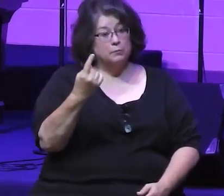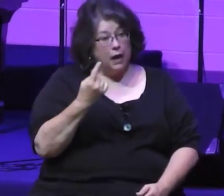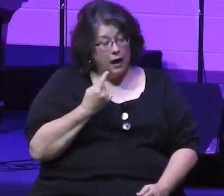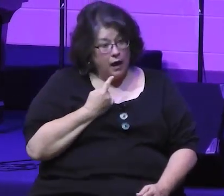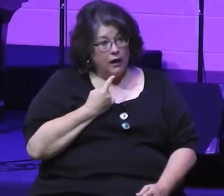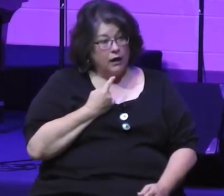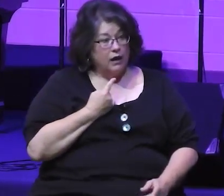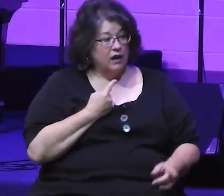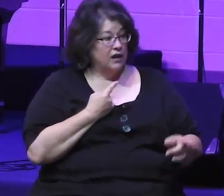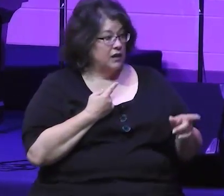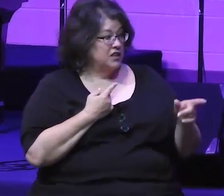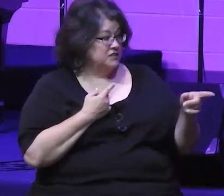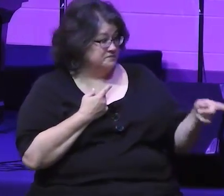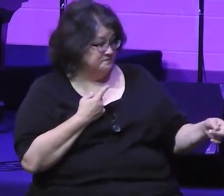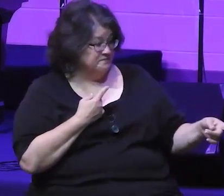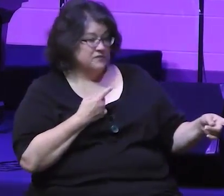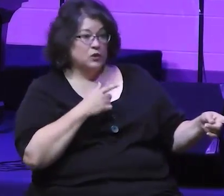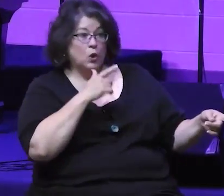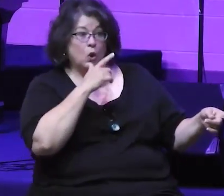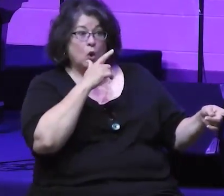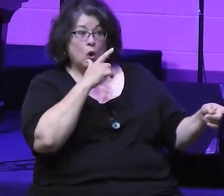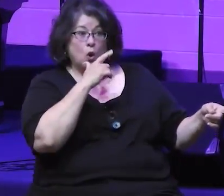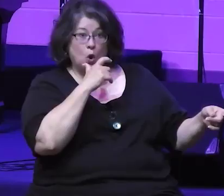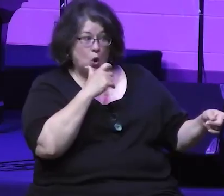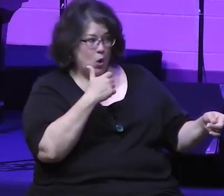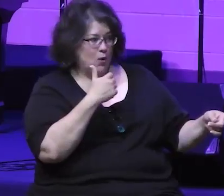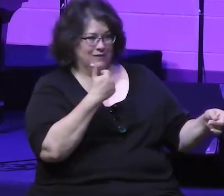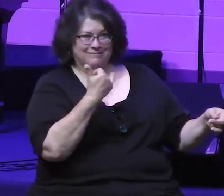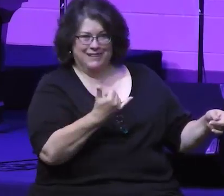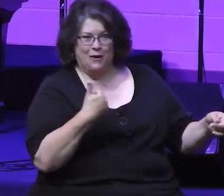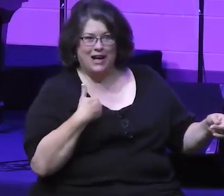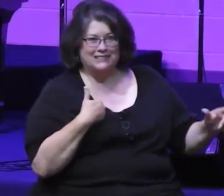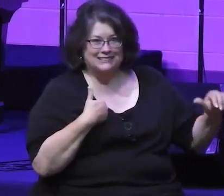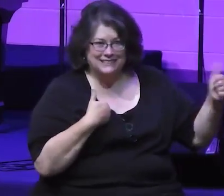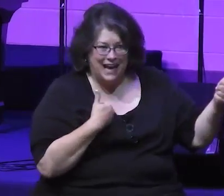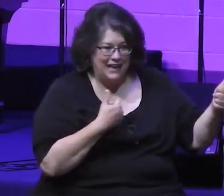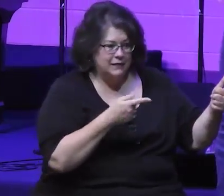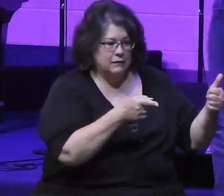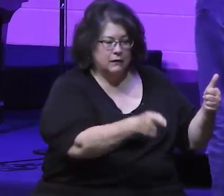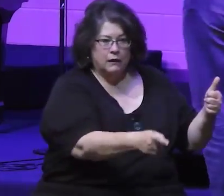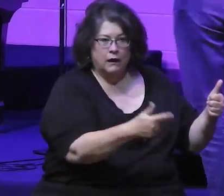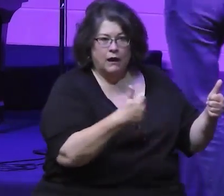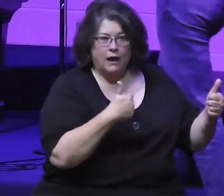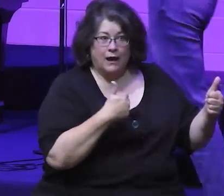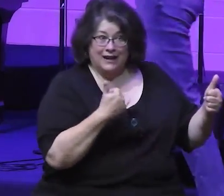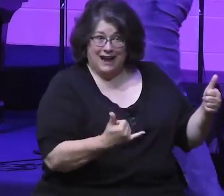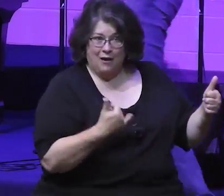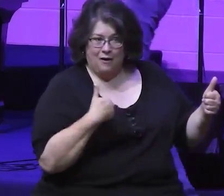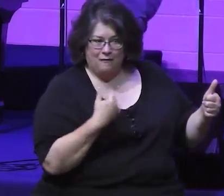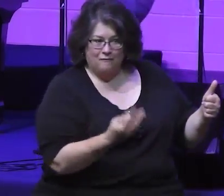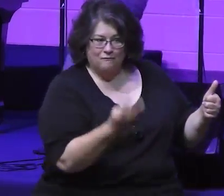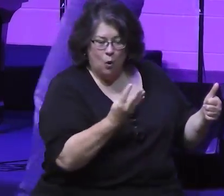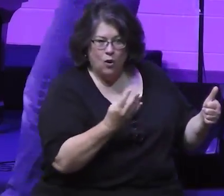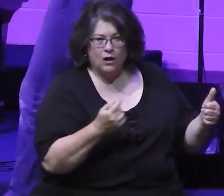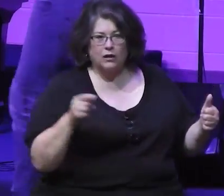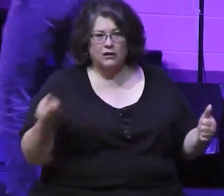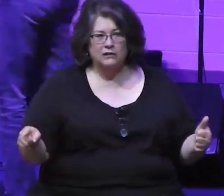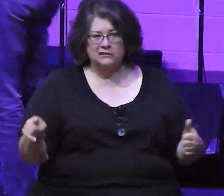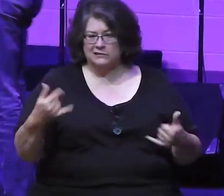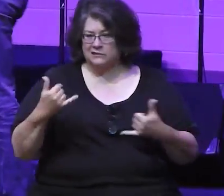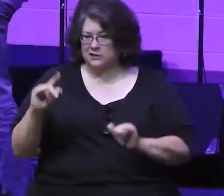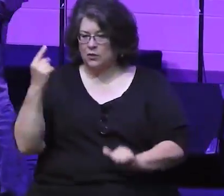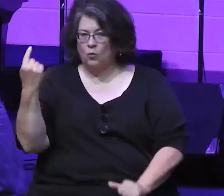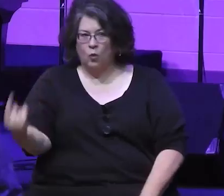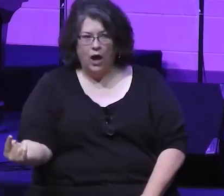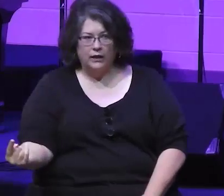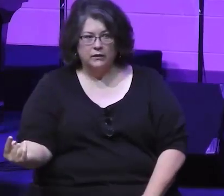5 and 2 and made 5 and 2 are commended, and the one that has held on to just the 1 and done nothing with it in terms of investment in the bigger picture is